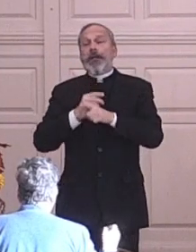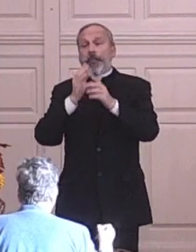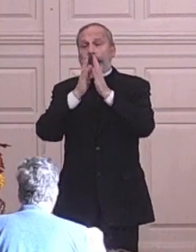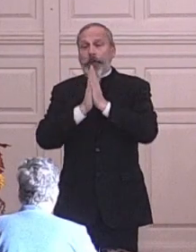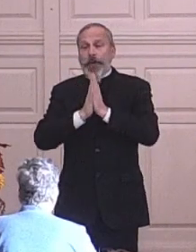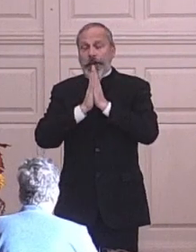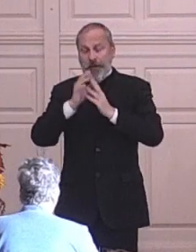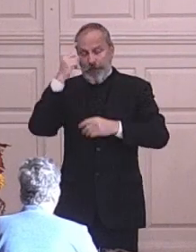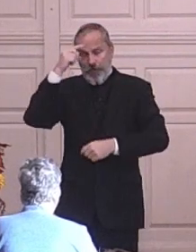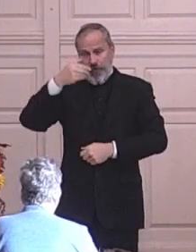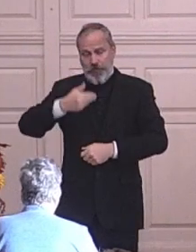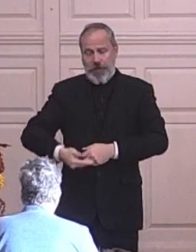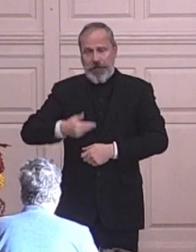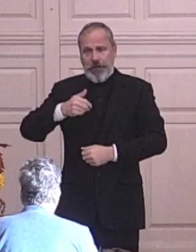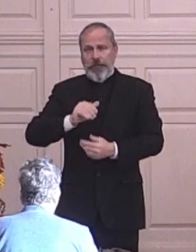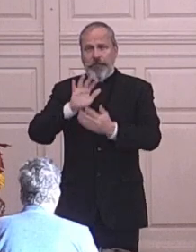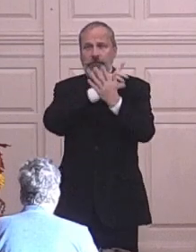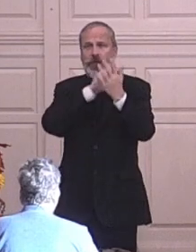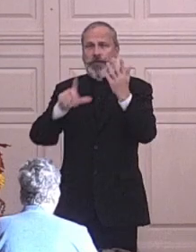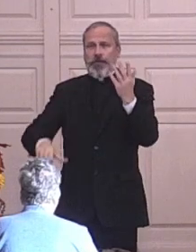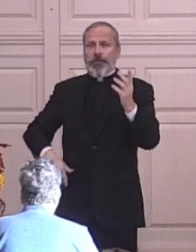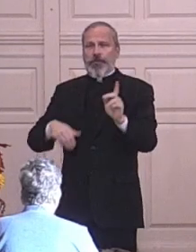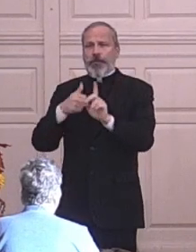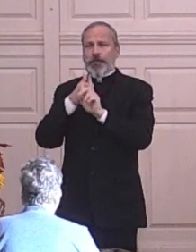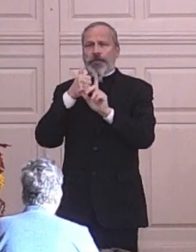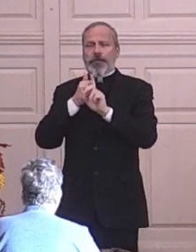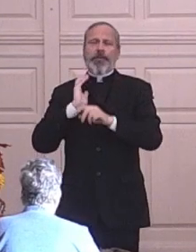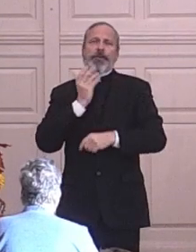you, my brothers and sisters,